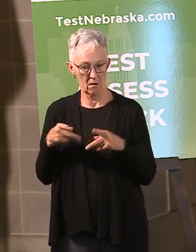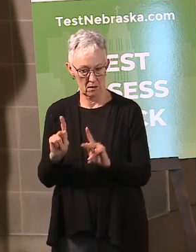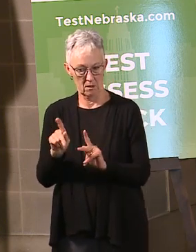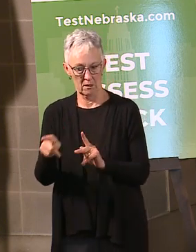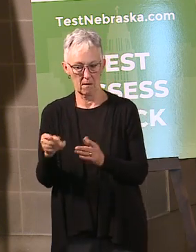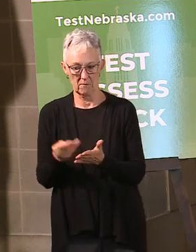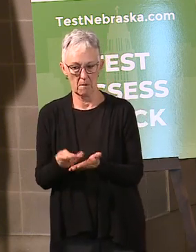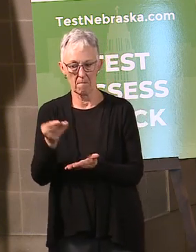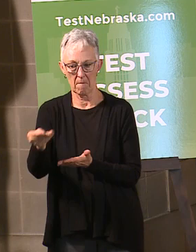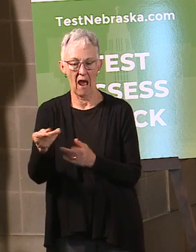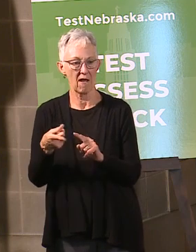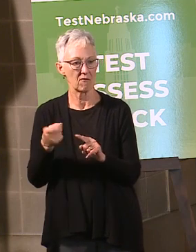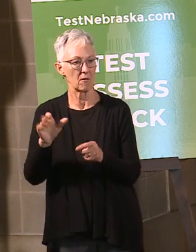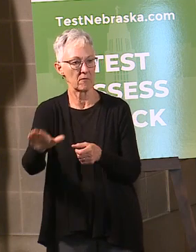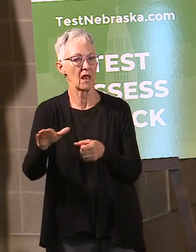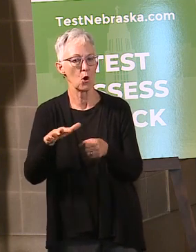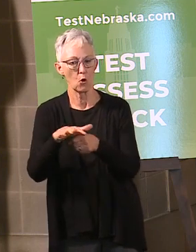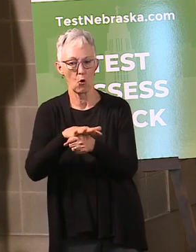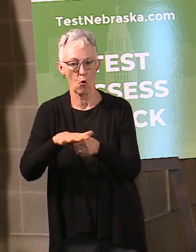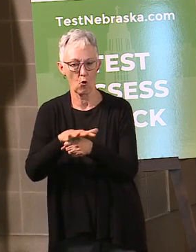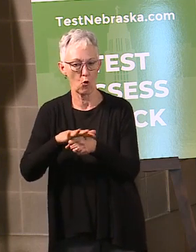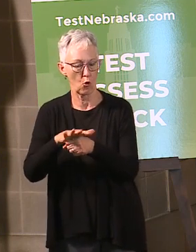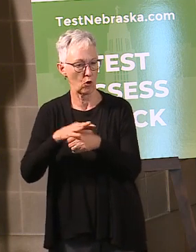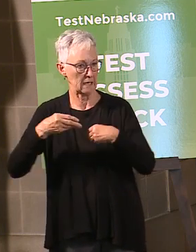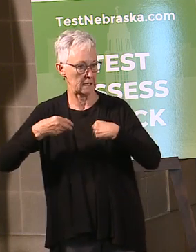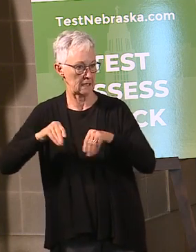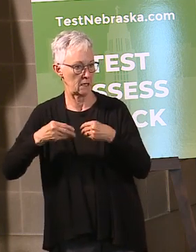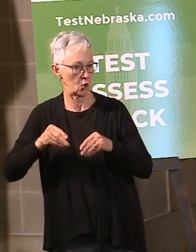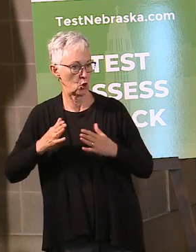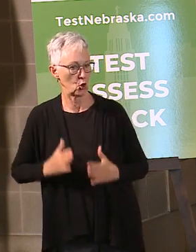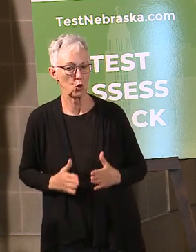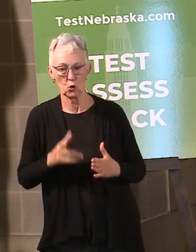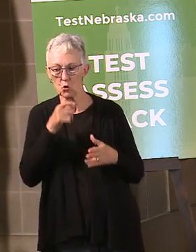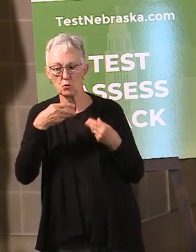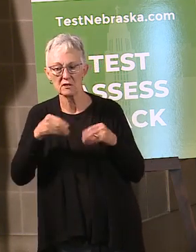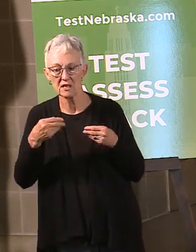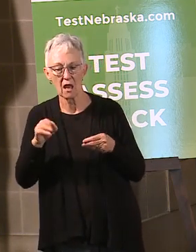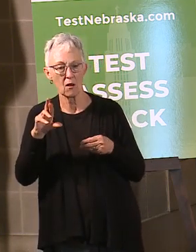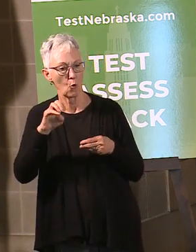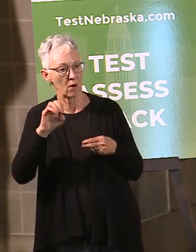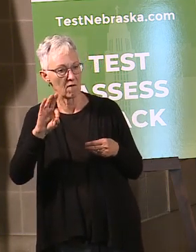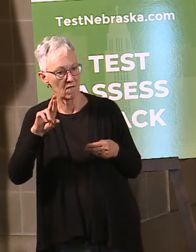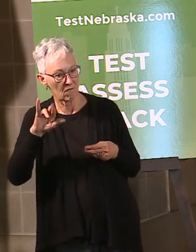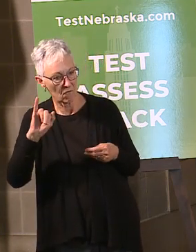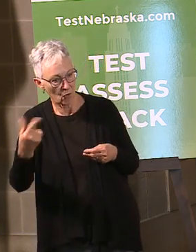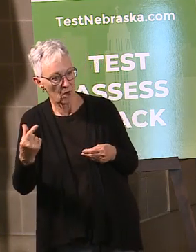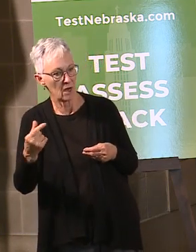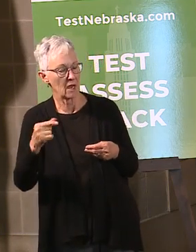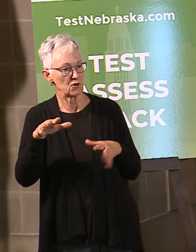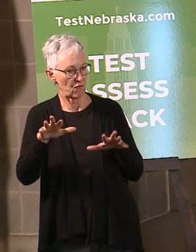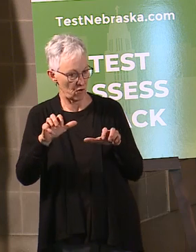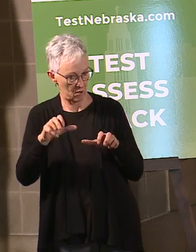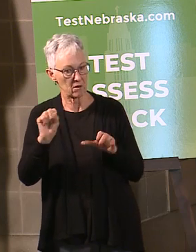that retailer, which really facilitates a quick turnover in those units. So what we're doing today is we're rolling